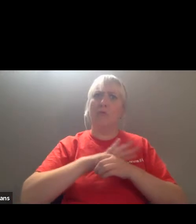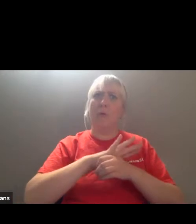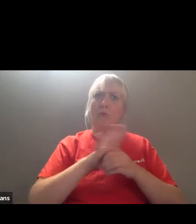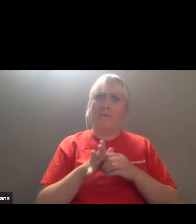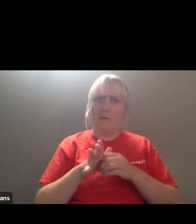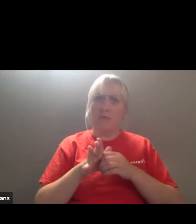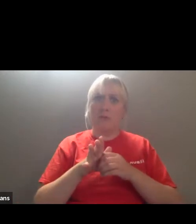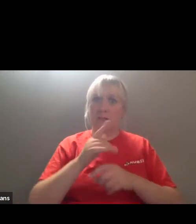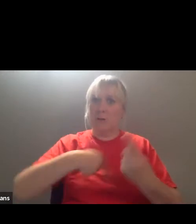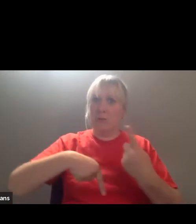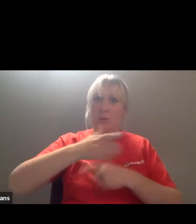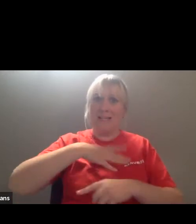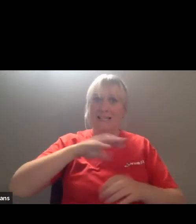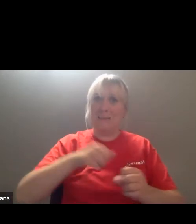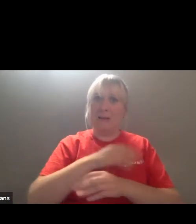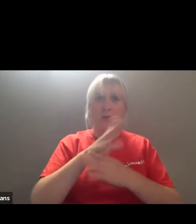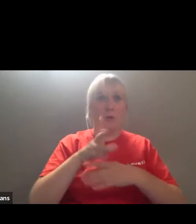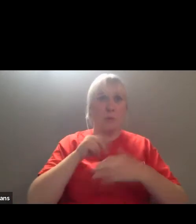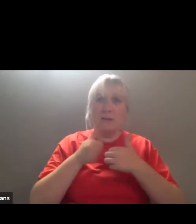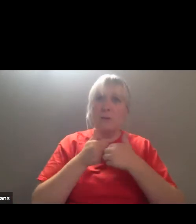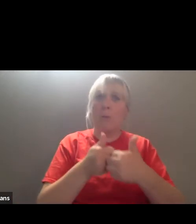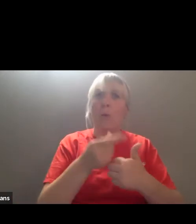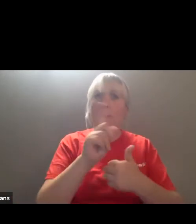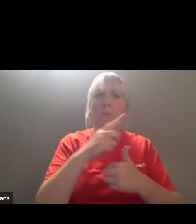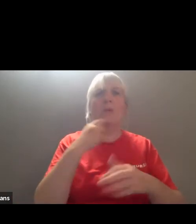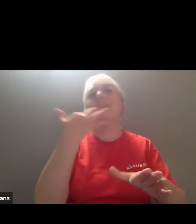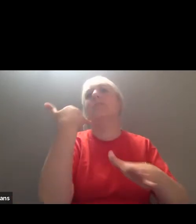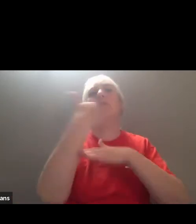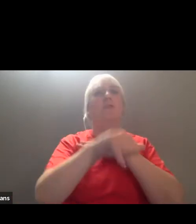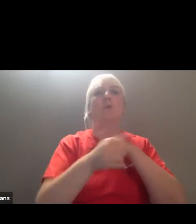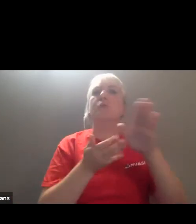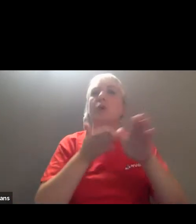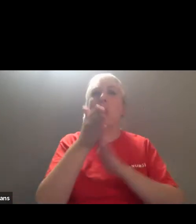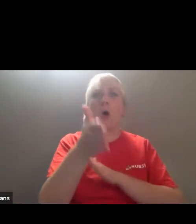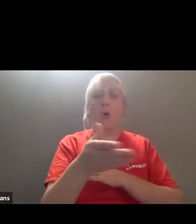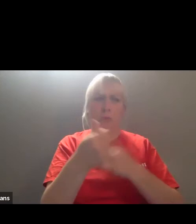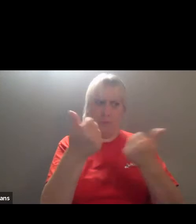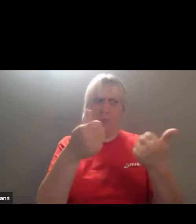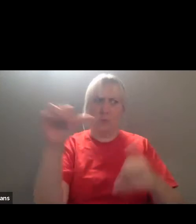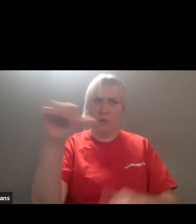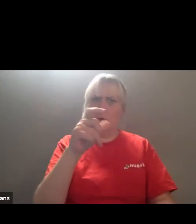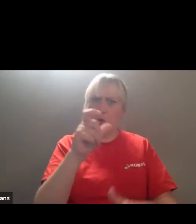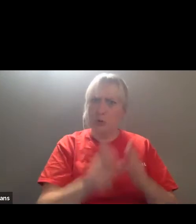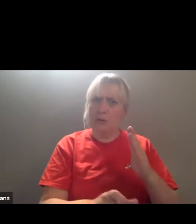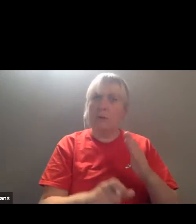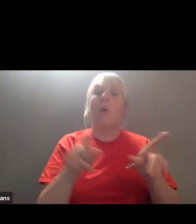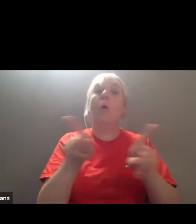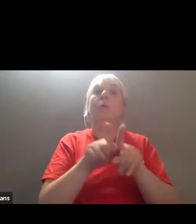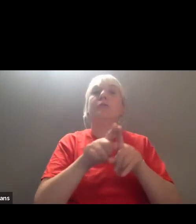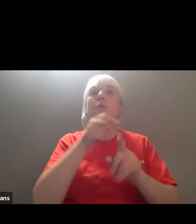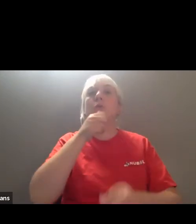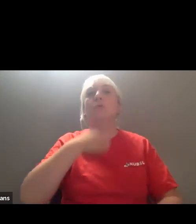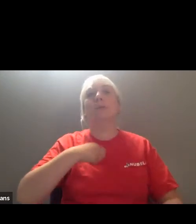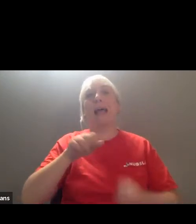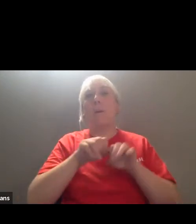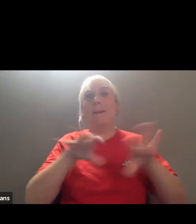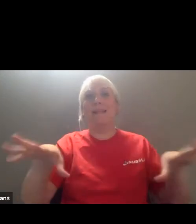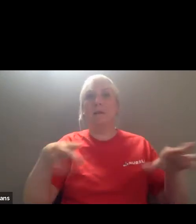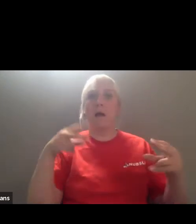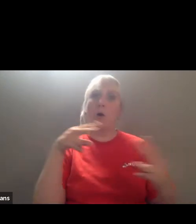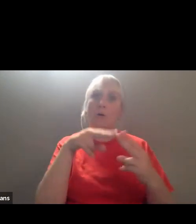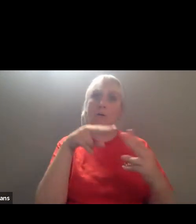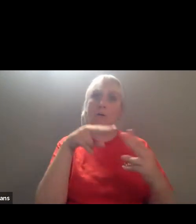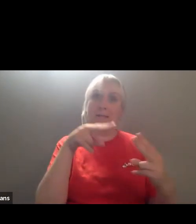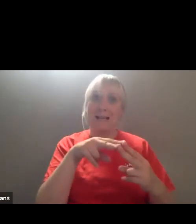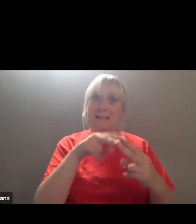we are supporting those people if they refuse to do so. I think we should use our media contacts to do that, but also if they're doing it, we should have a list of demands